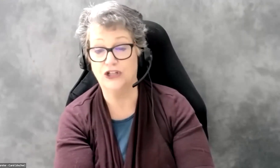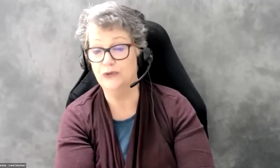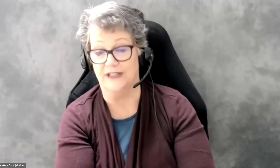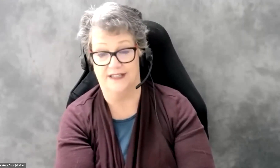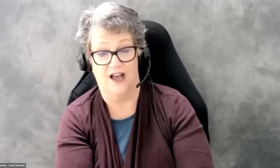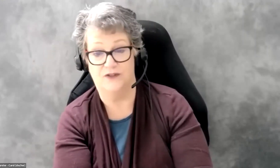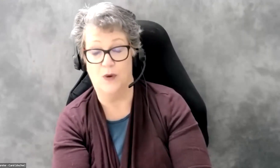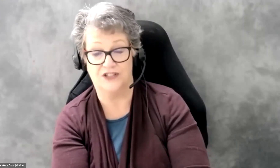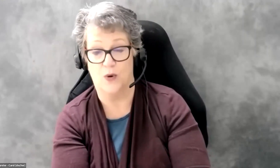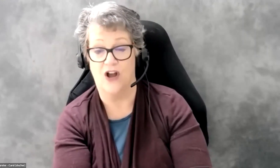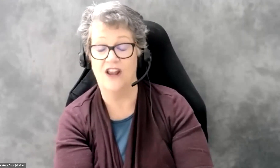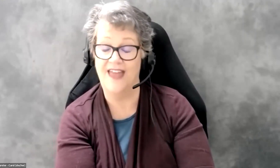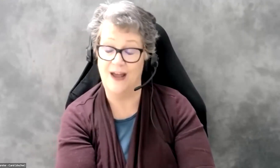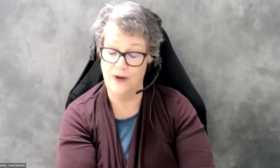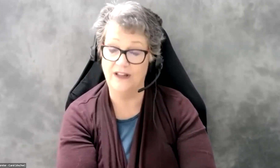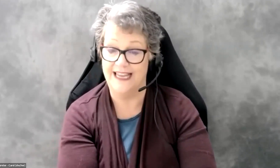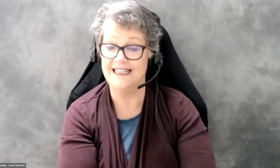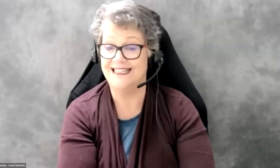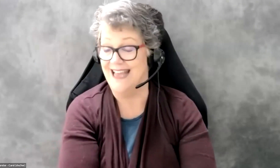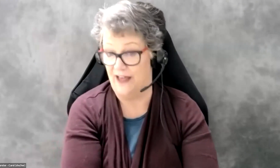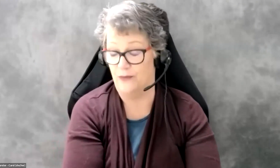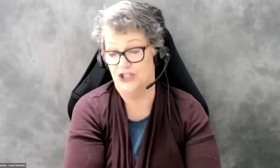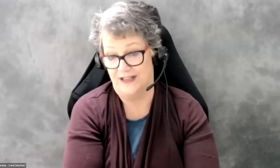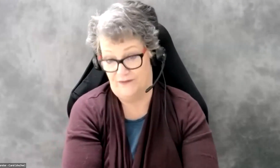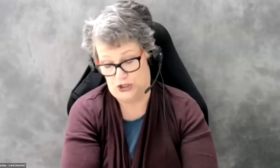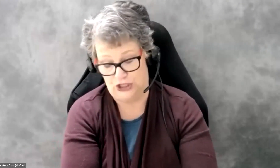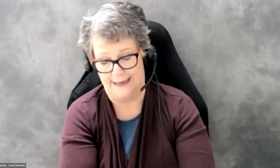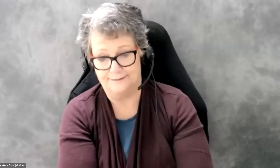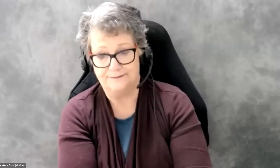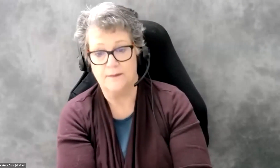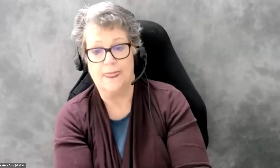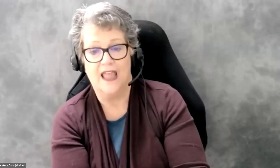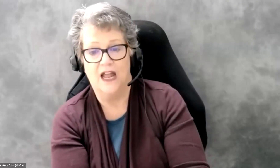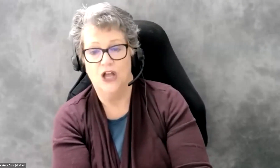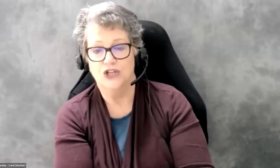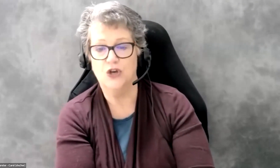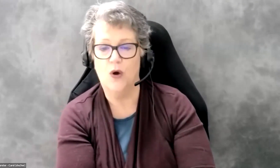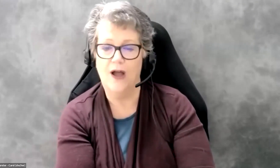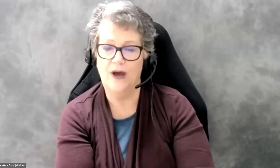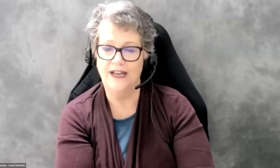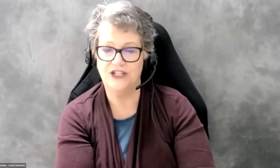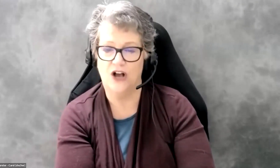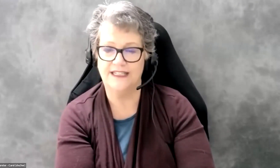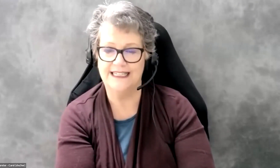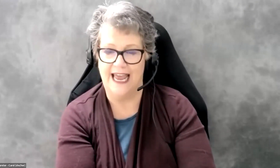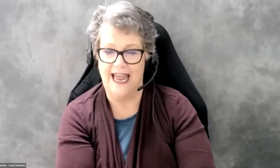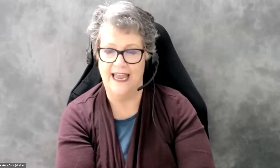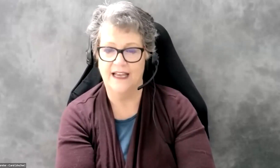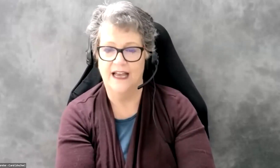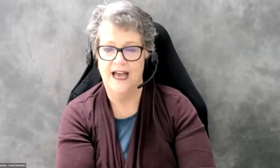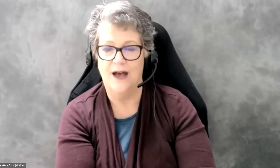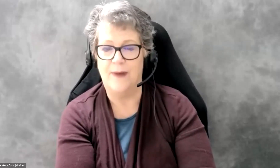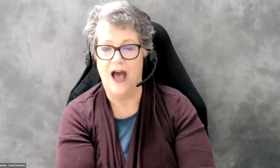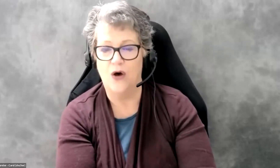are clueless up to what's going on, and that will lead to death, which is unfortunate. So I wanted to talk